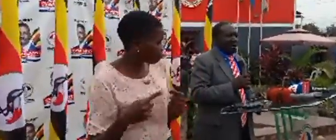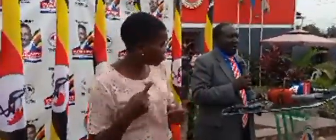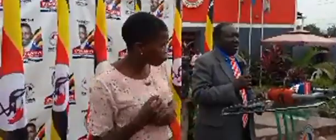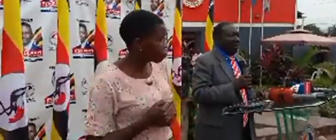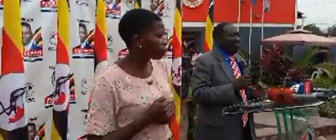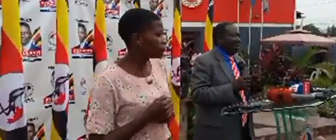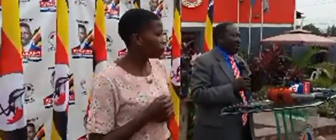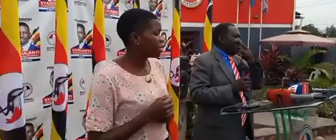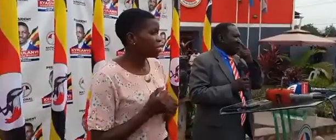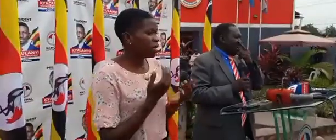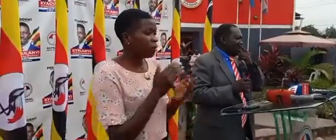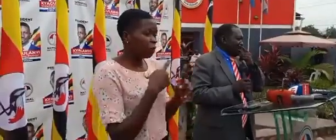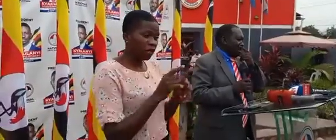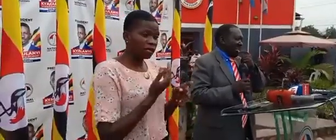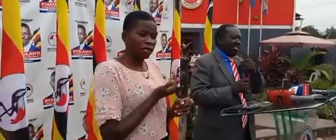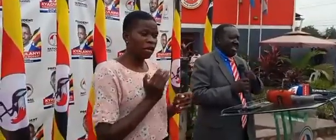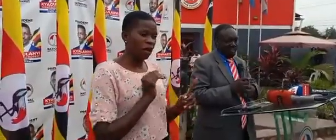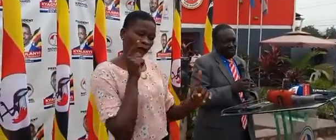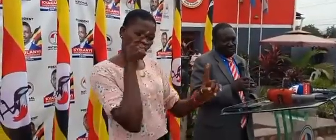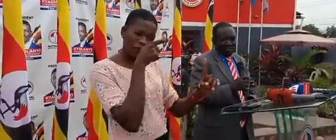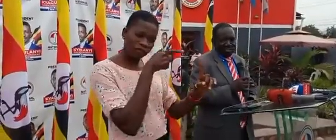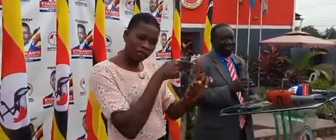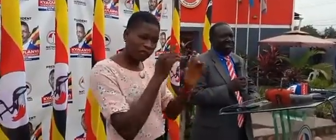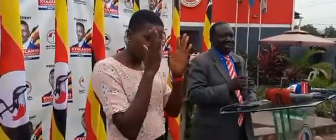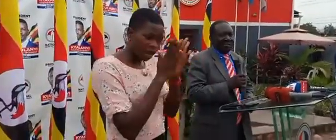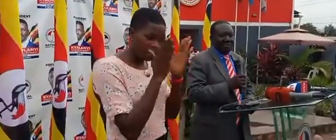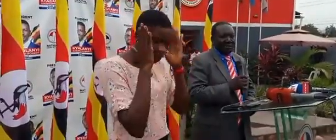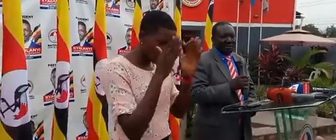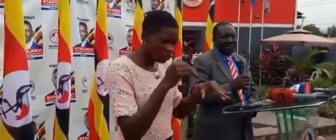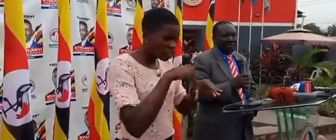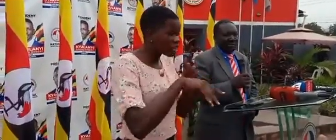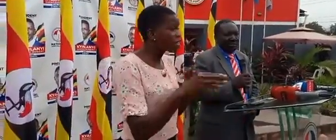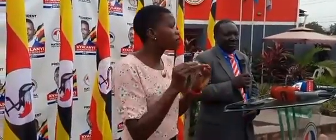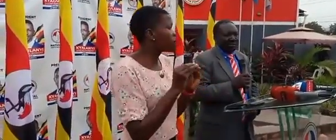and our major focus and attention in this meeting